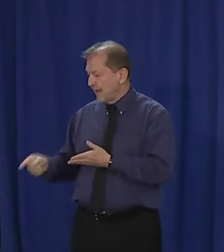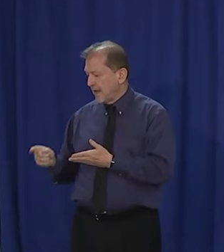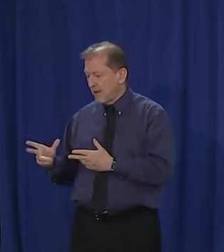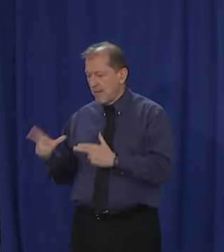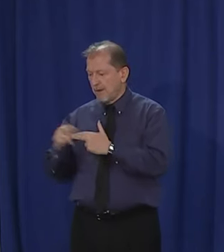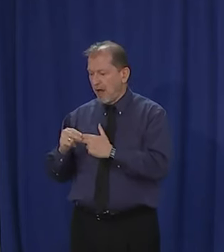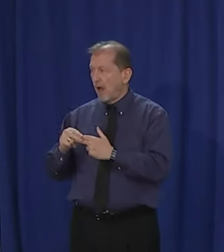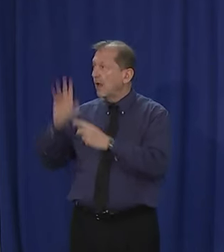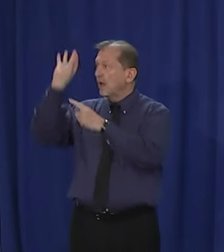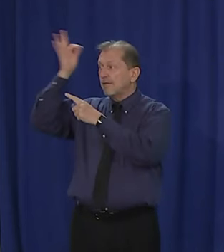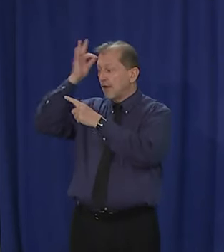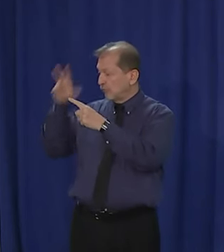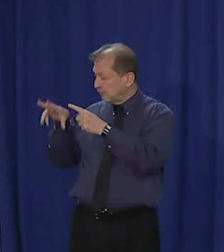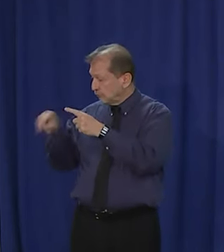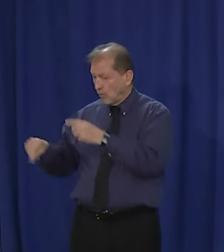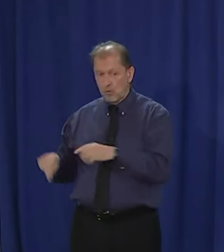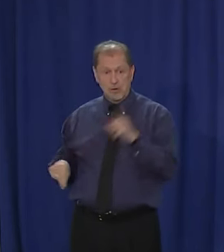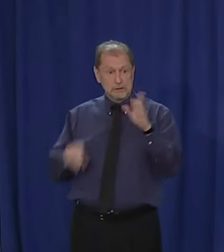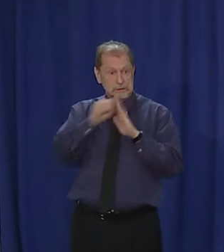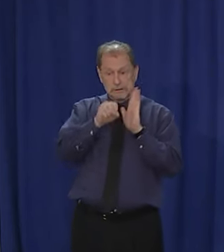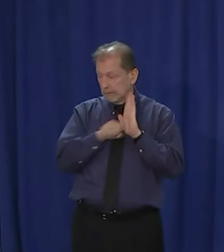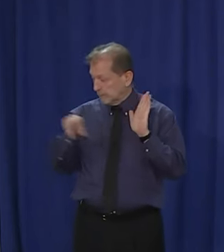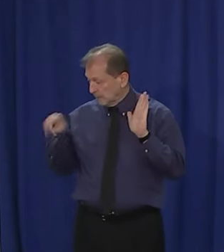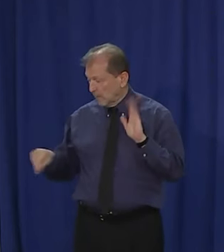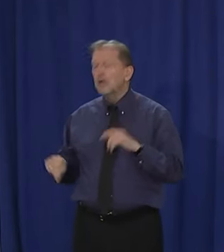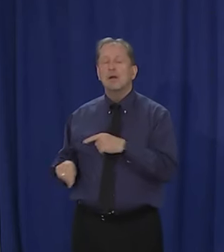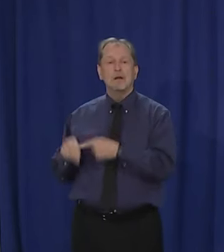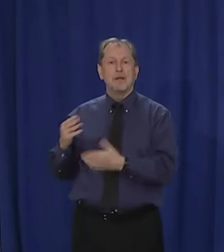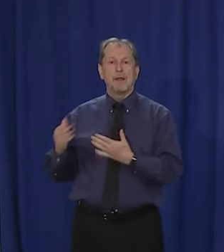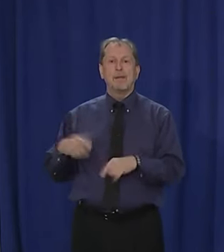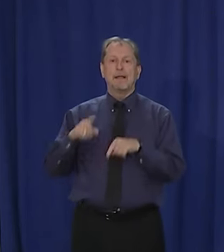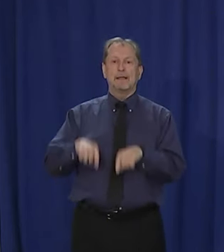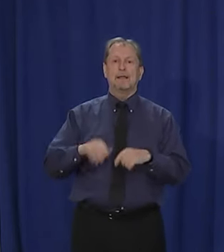level. Father, young man, works in the temp